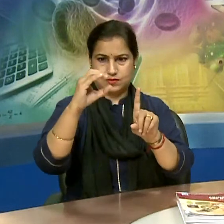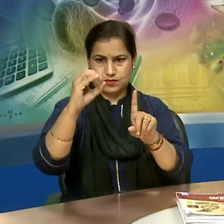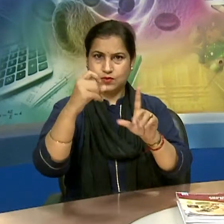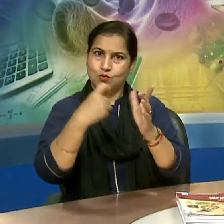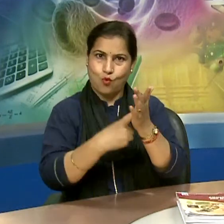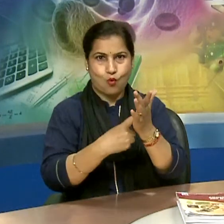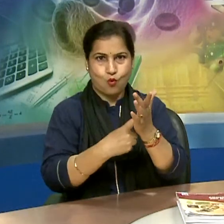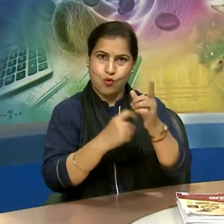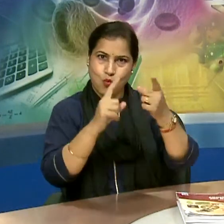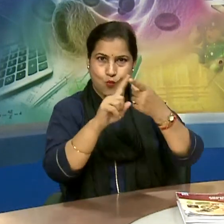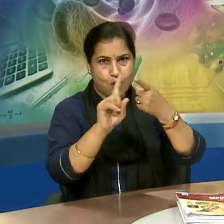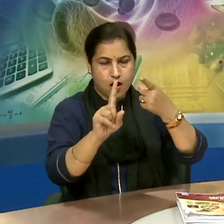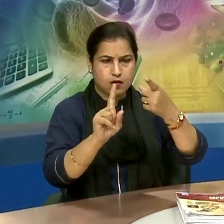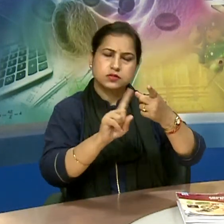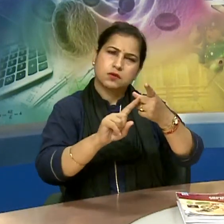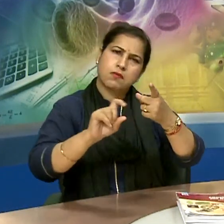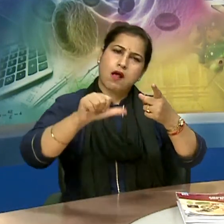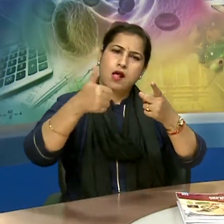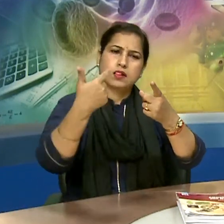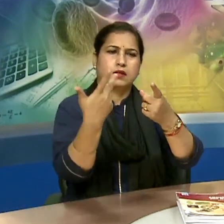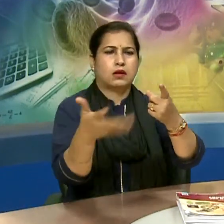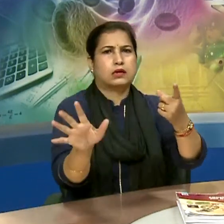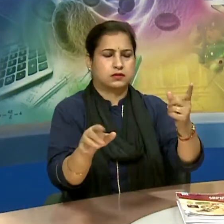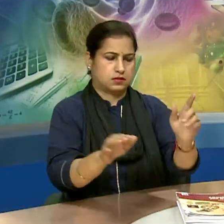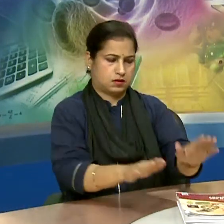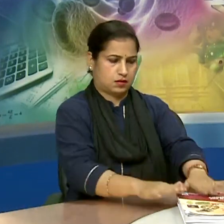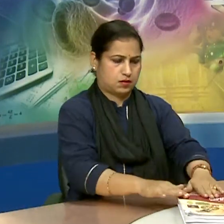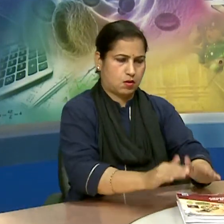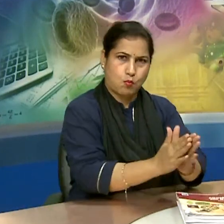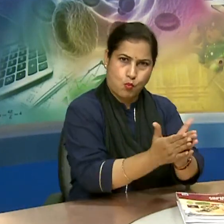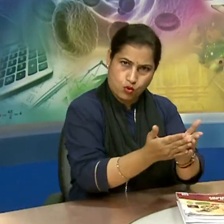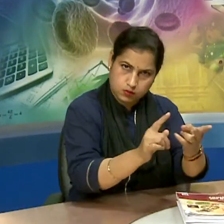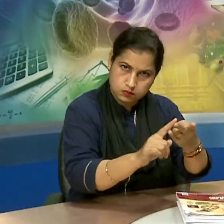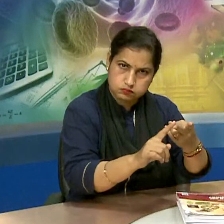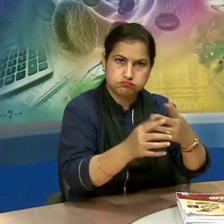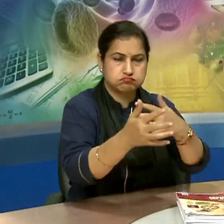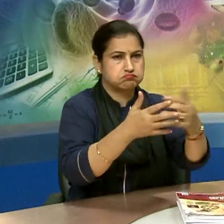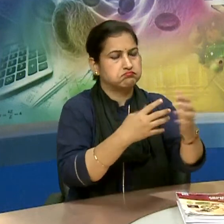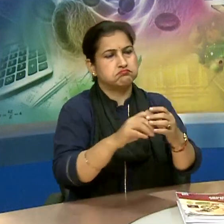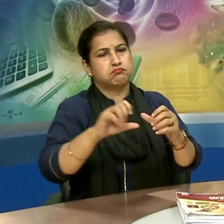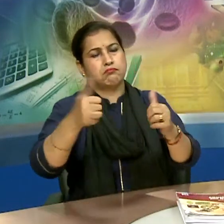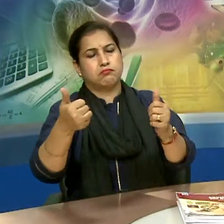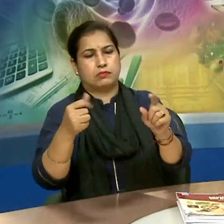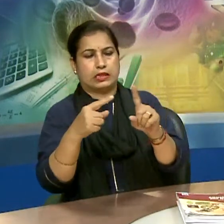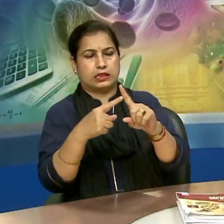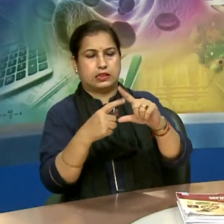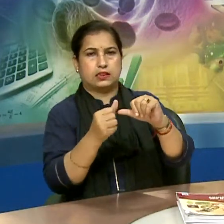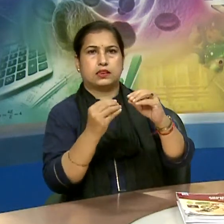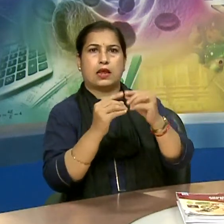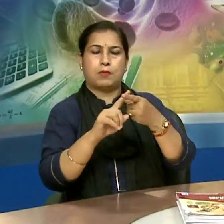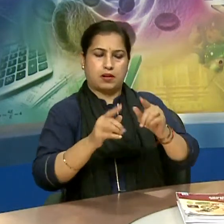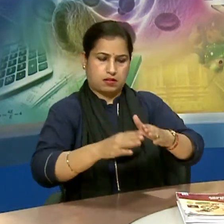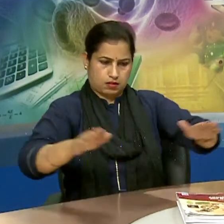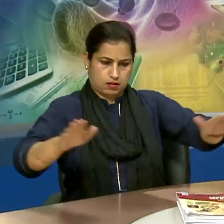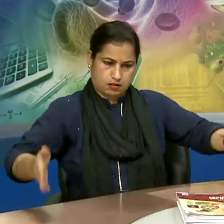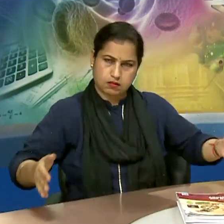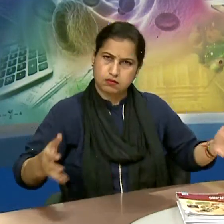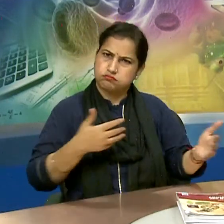You can do this activity with any